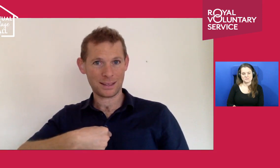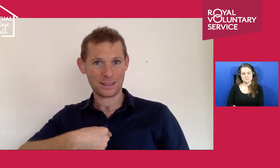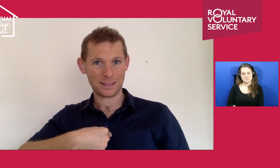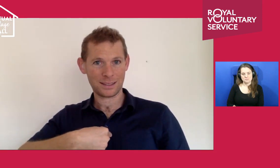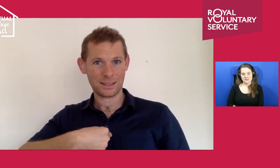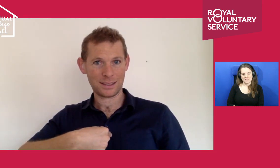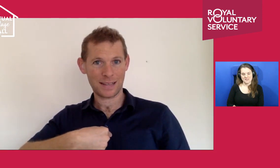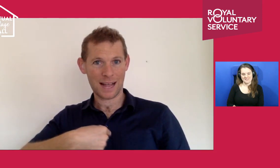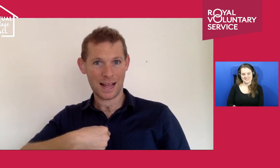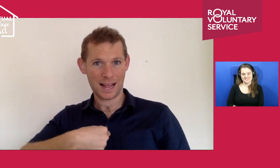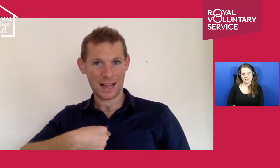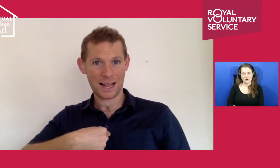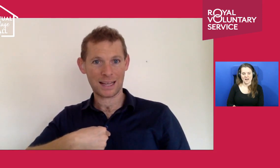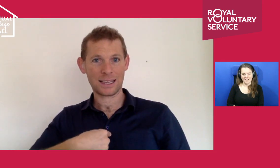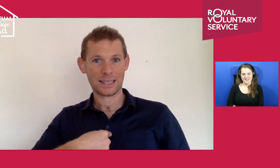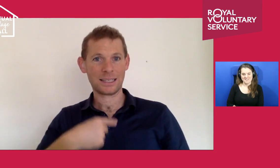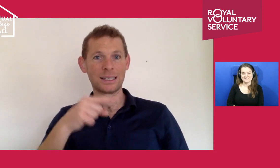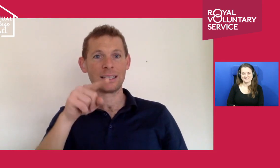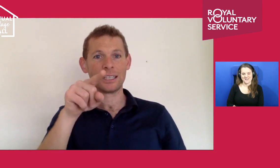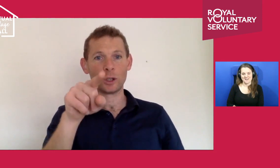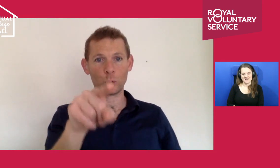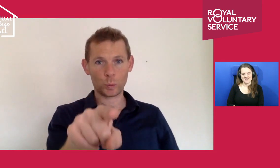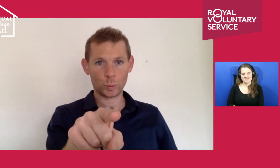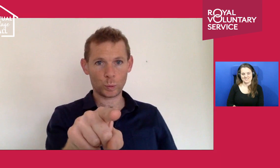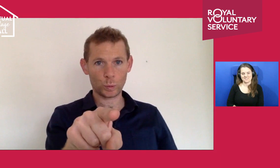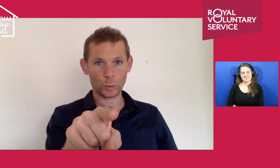So this is me or I.